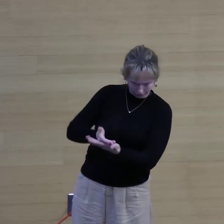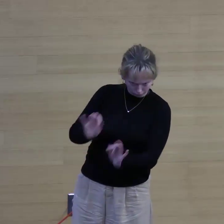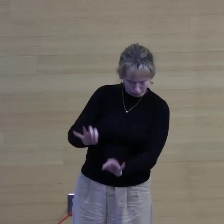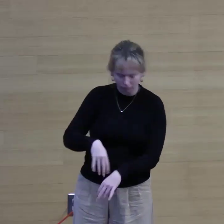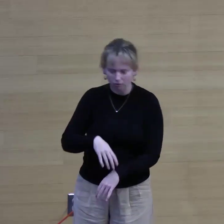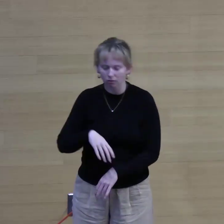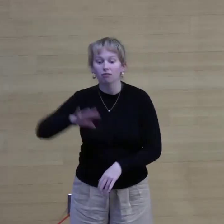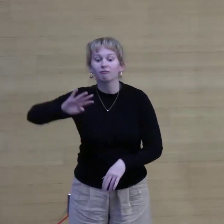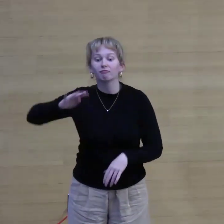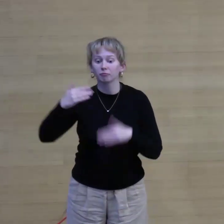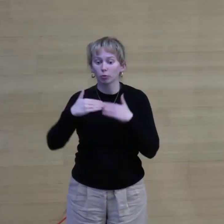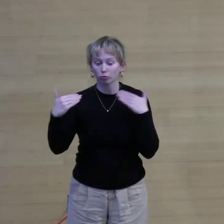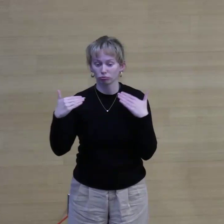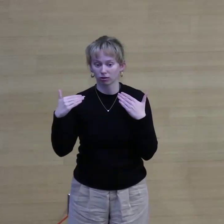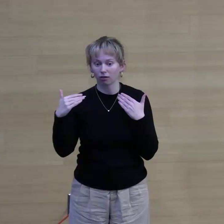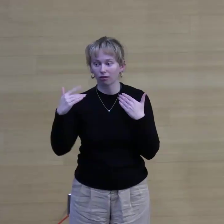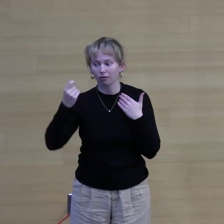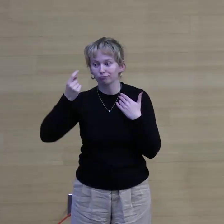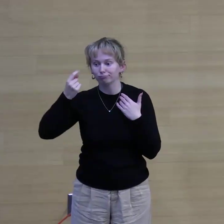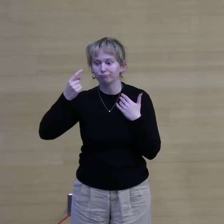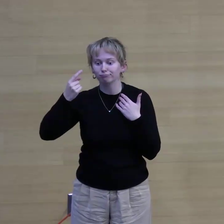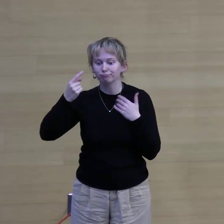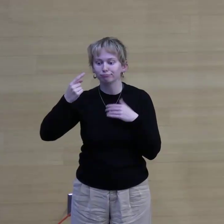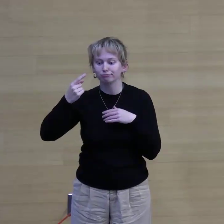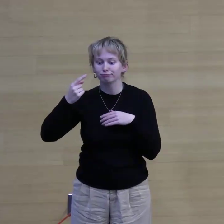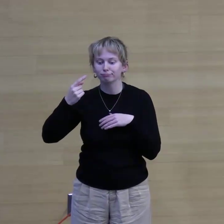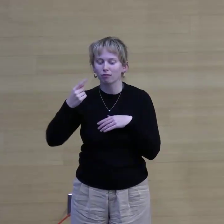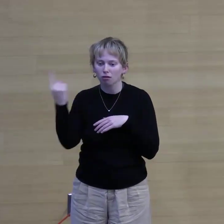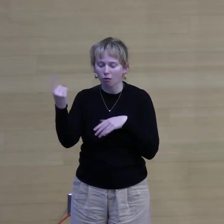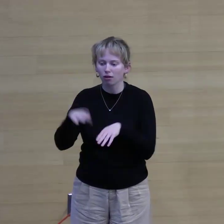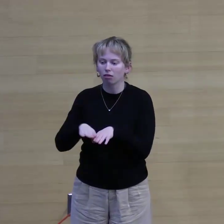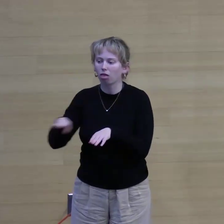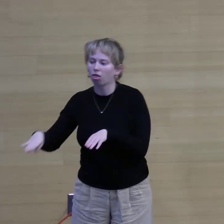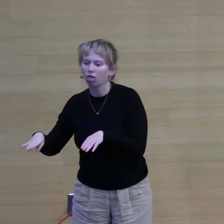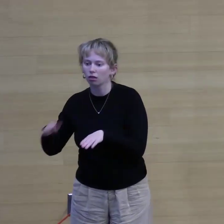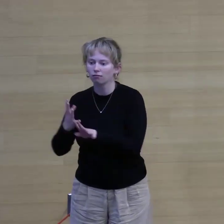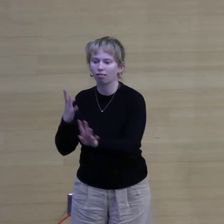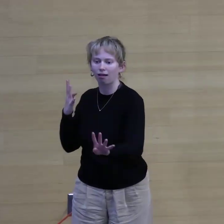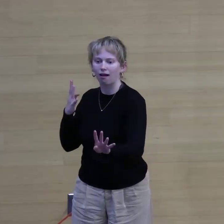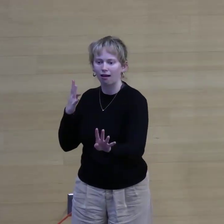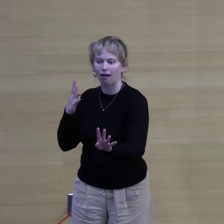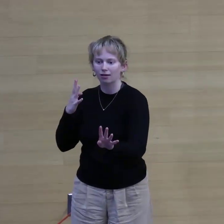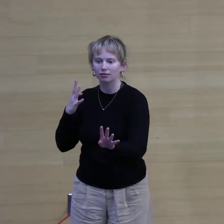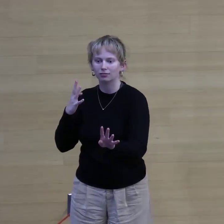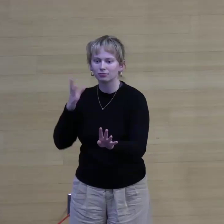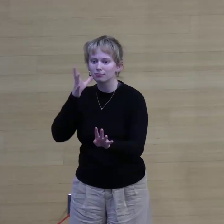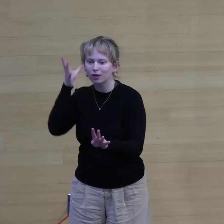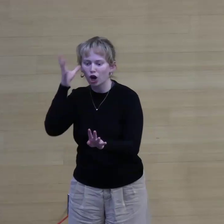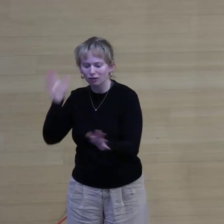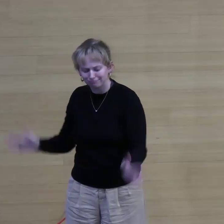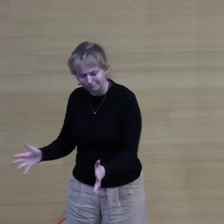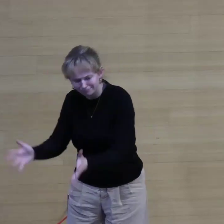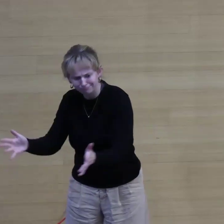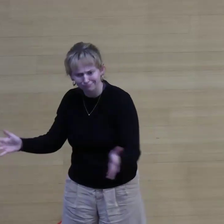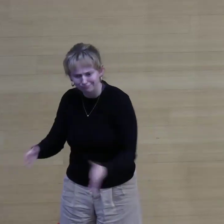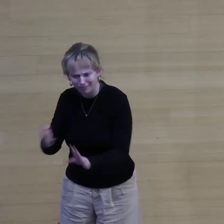He was in 4th grade and kept stepping out of line. And the chaperone kept pushing him back into